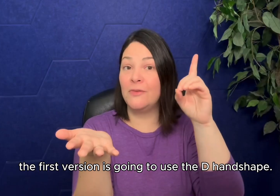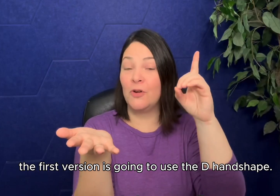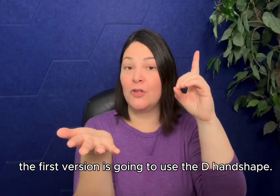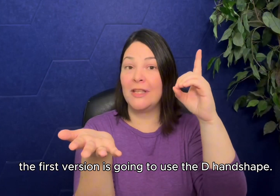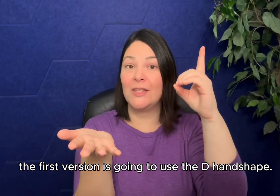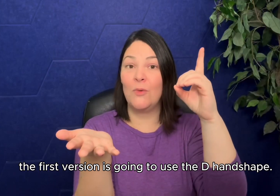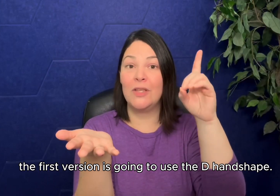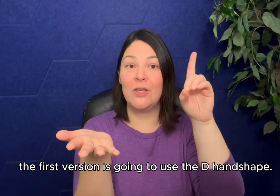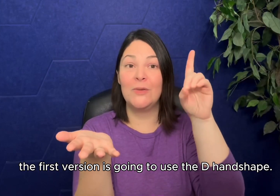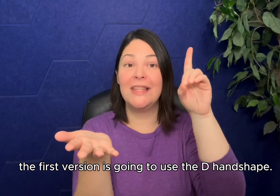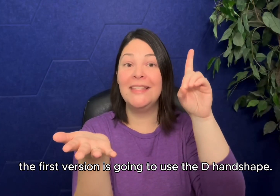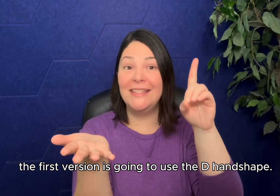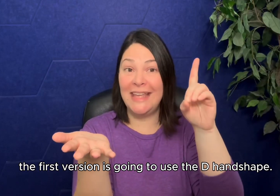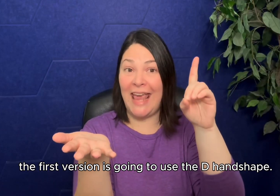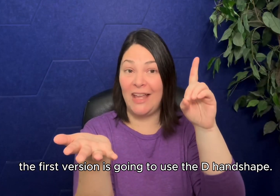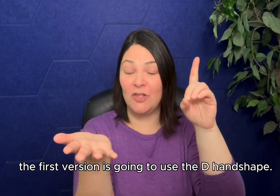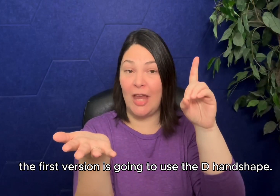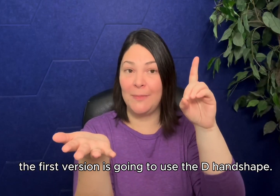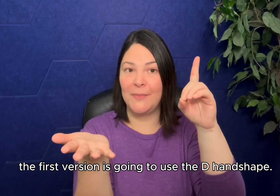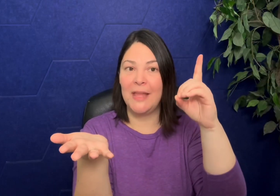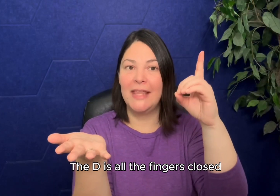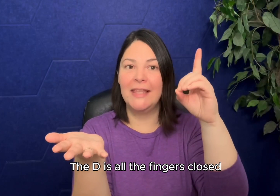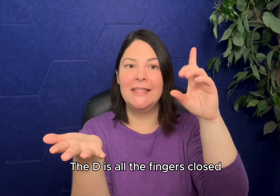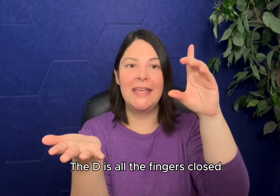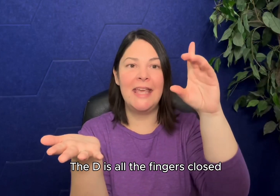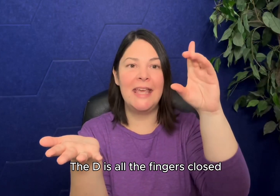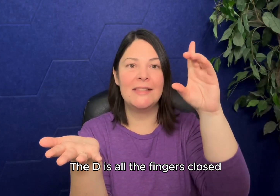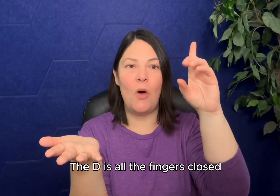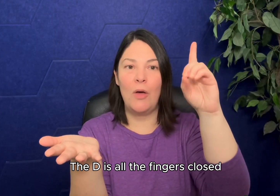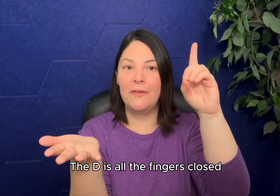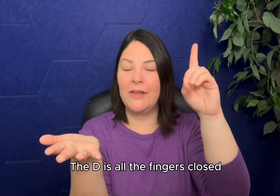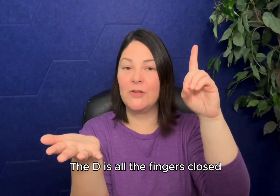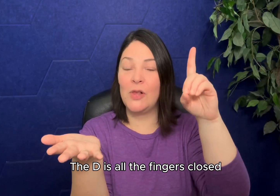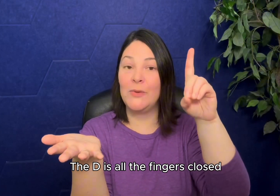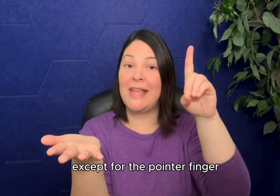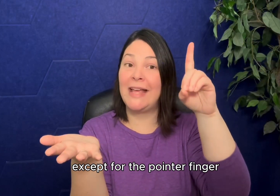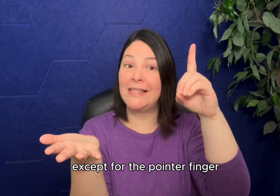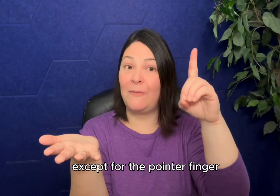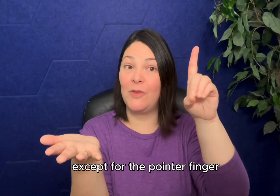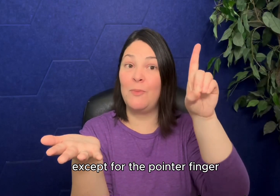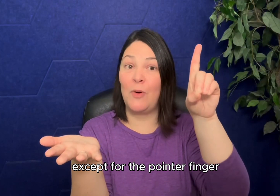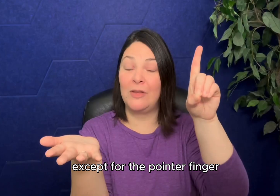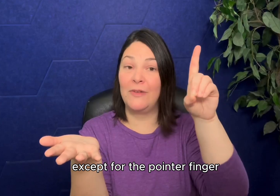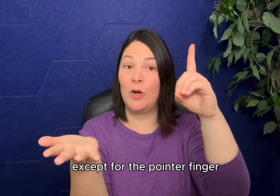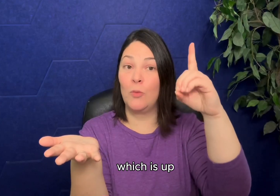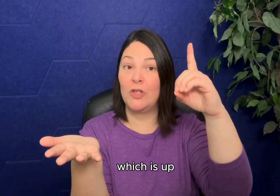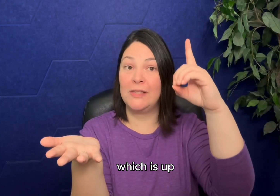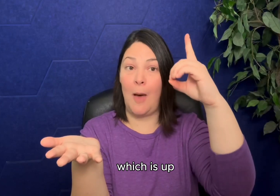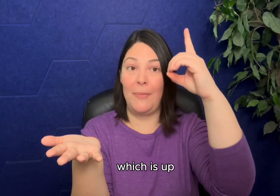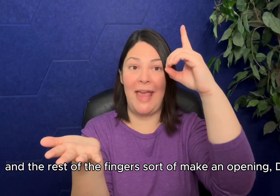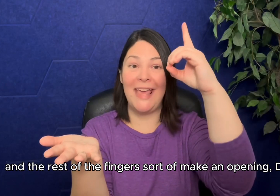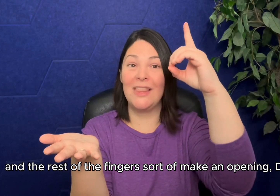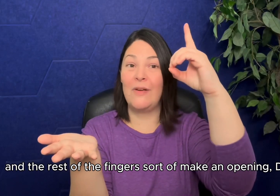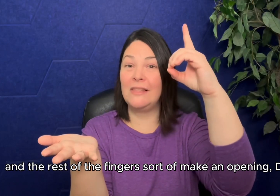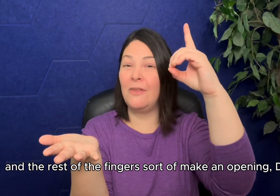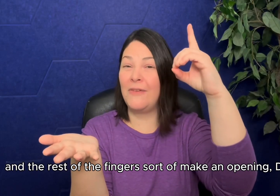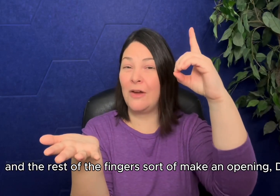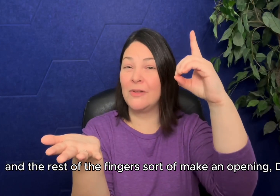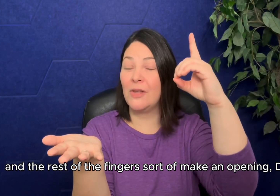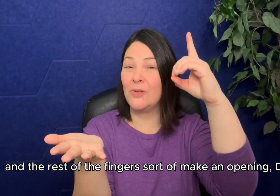version is going to use the D hand shape. The D is all the fingers closed except for the pointer finger, which is up, and the rest of the fingers sort of